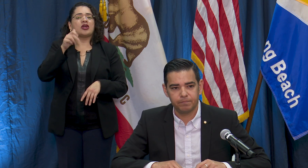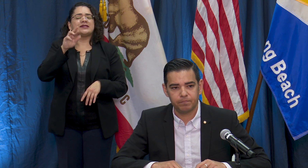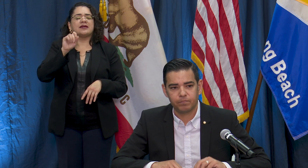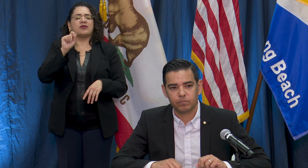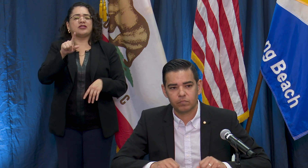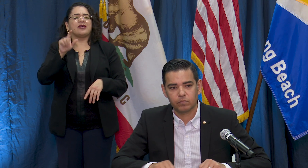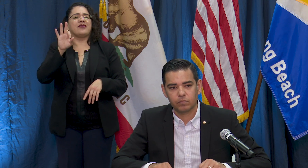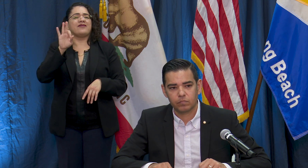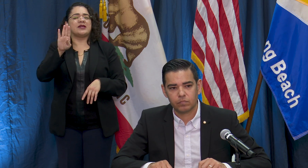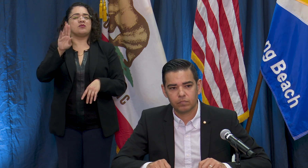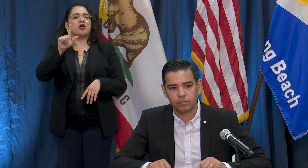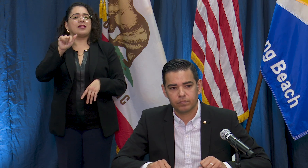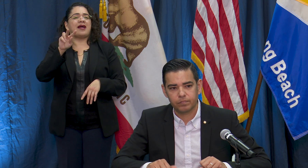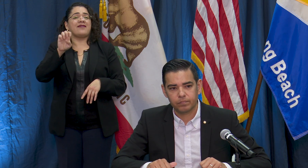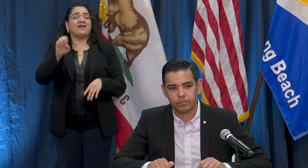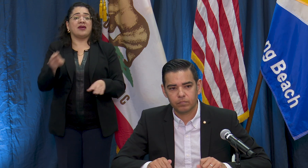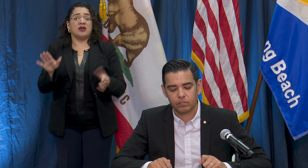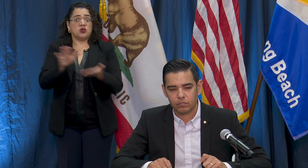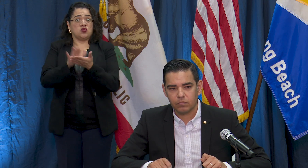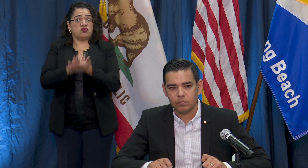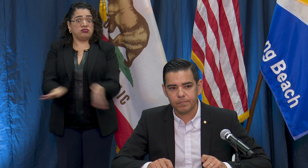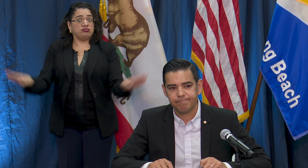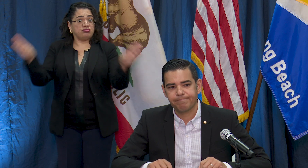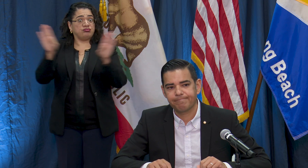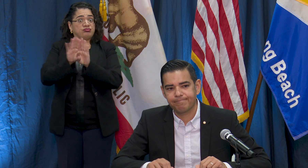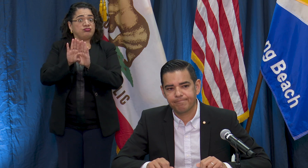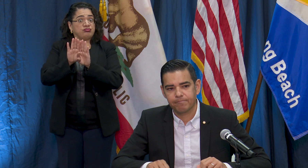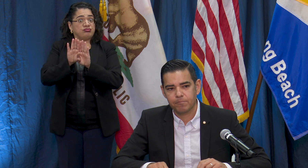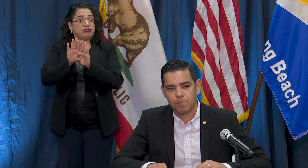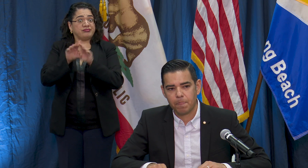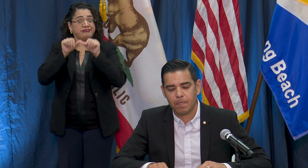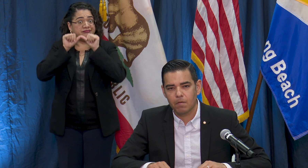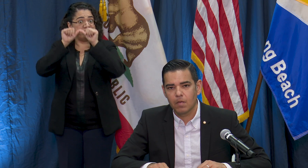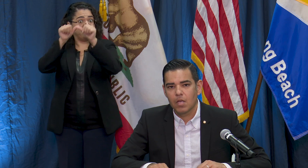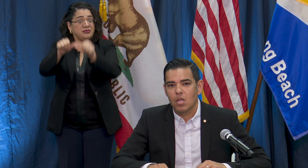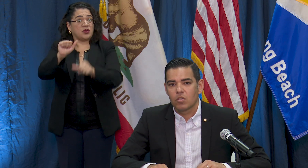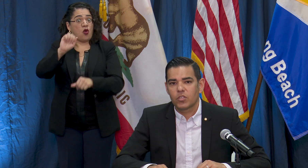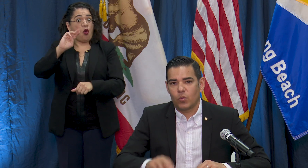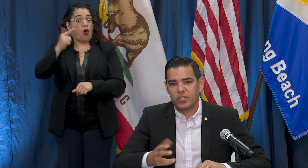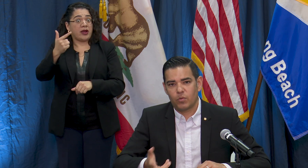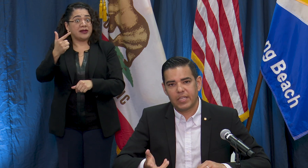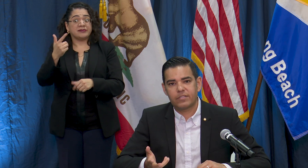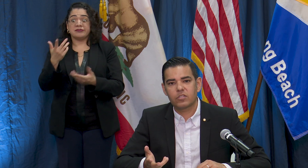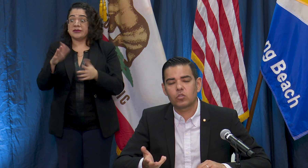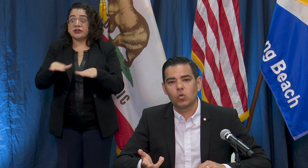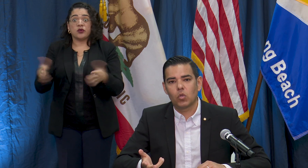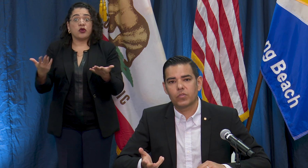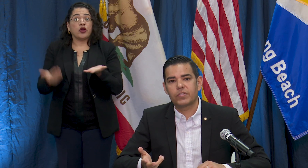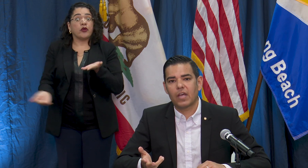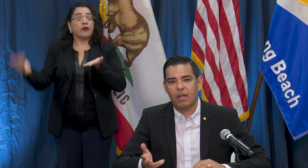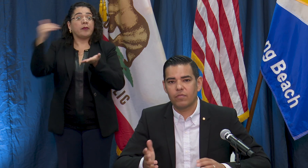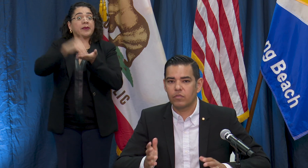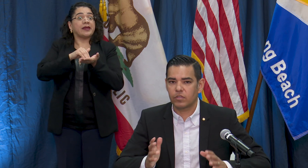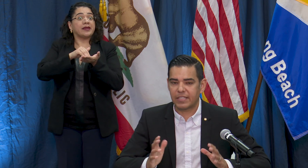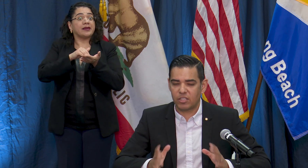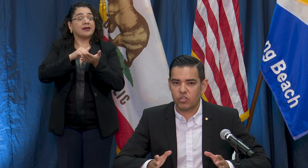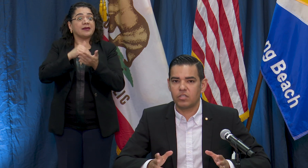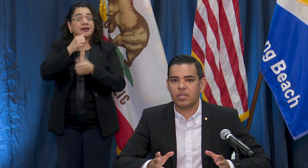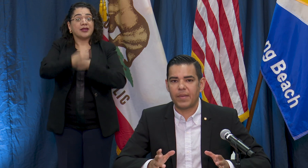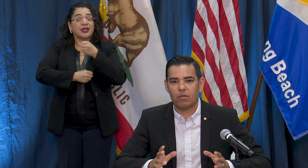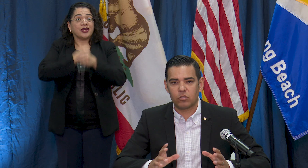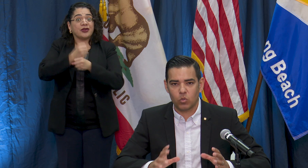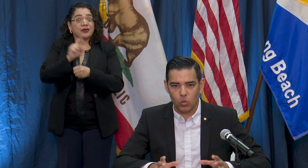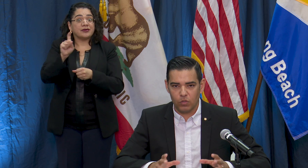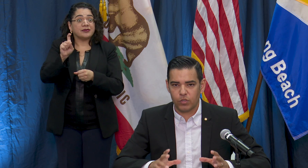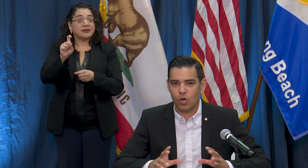says, will schools be closed until August? And will kids need to repeat their coursework? So as it relates to schools,